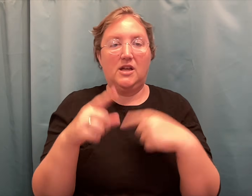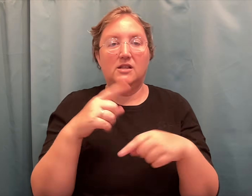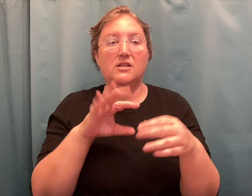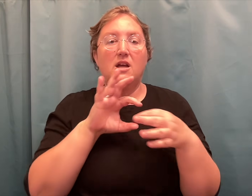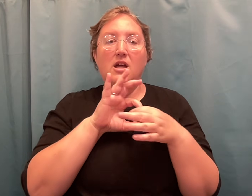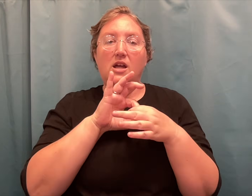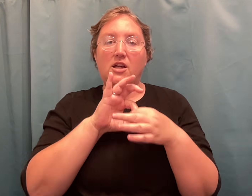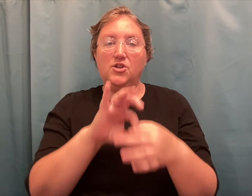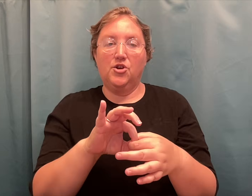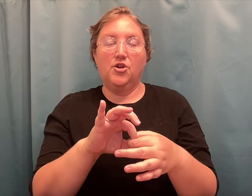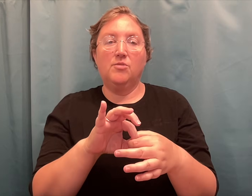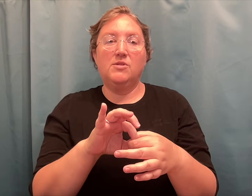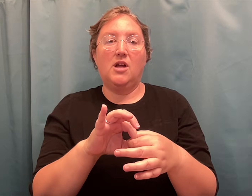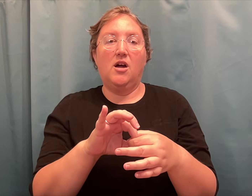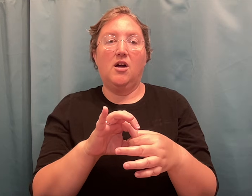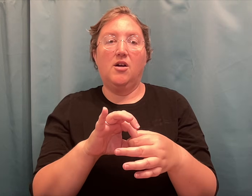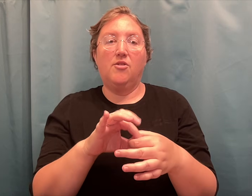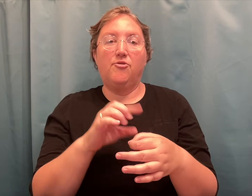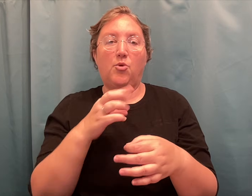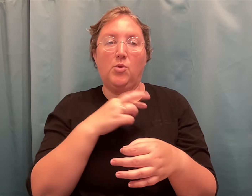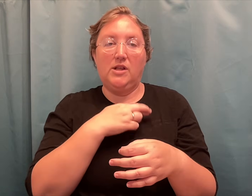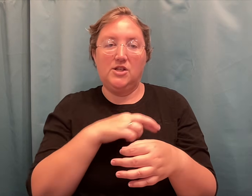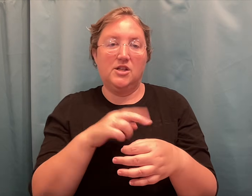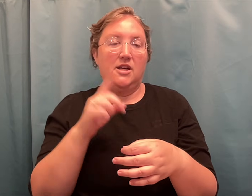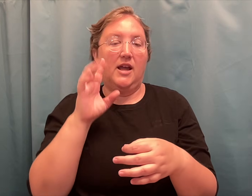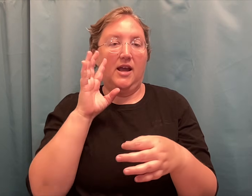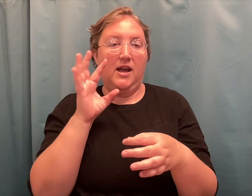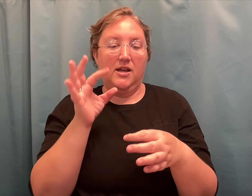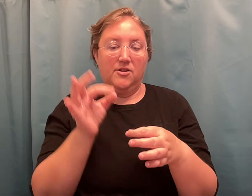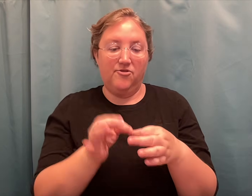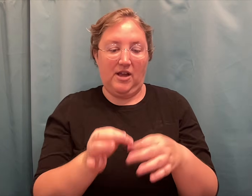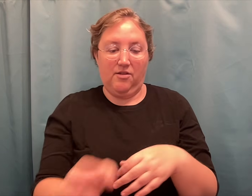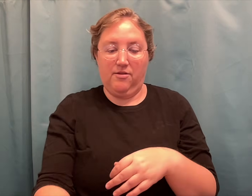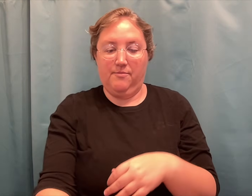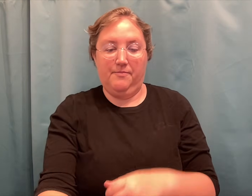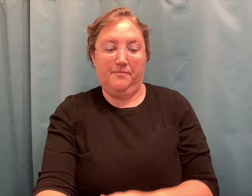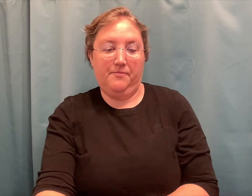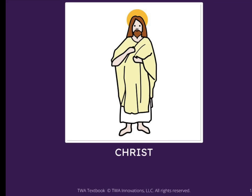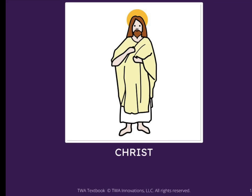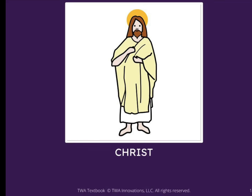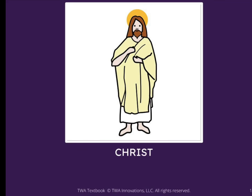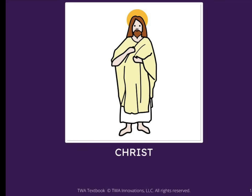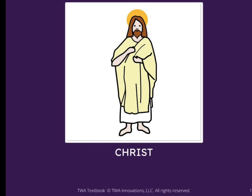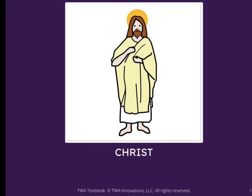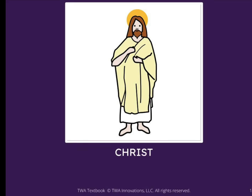signs in terms of religion and faith.